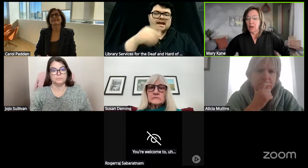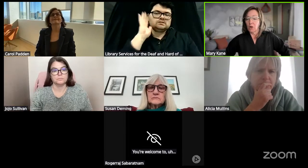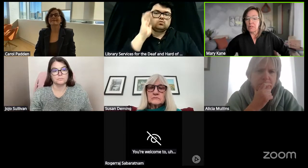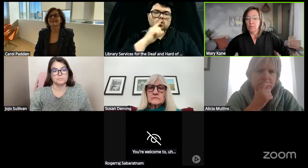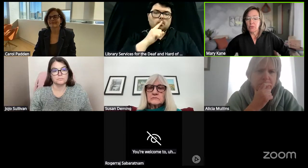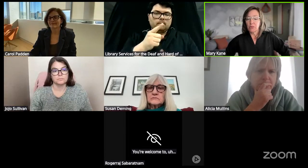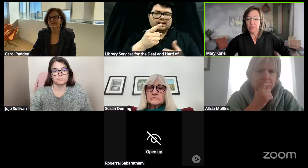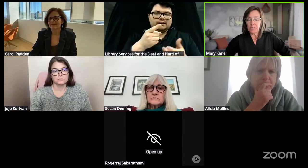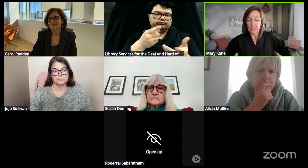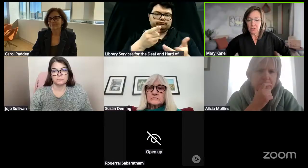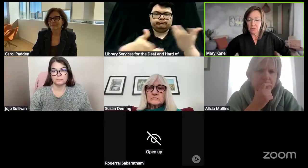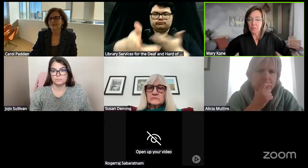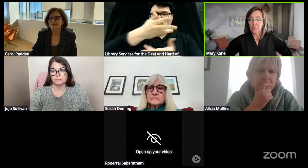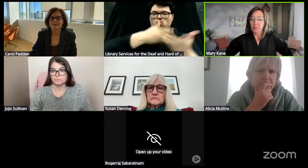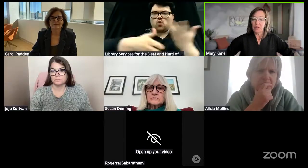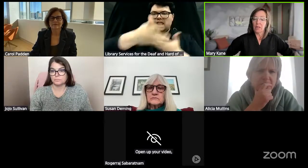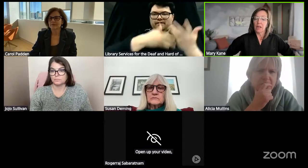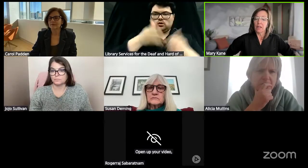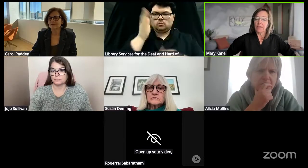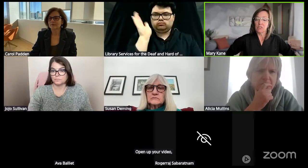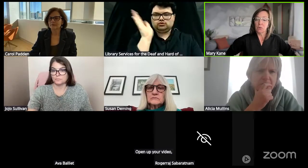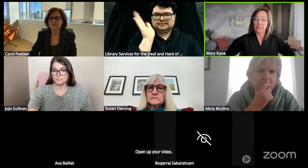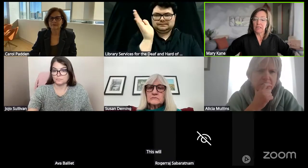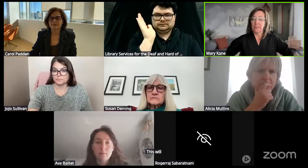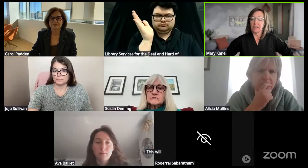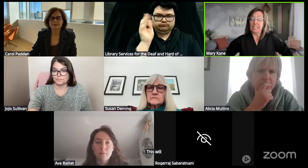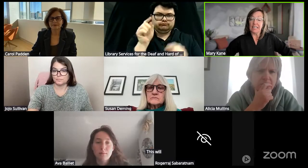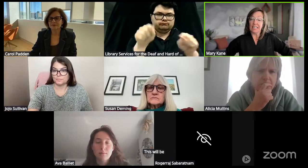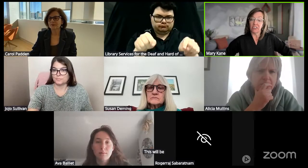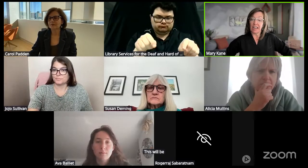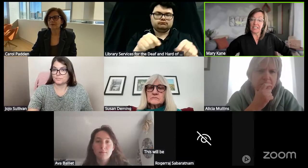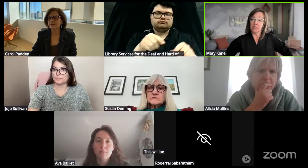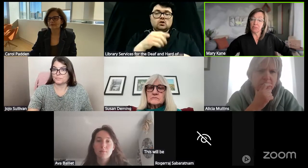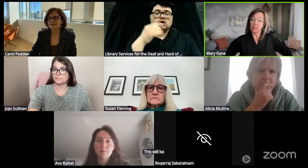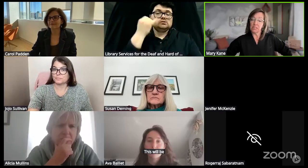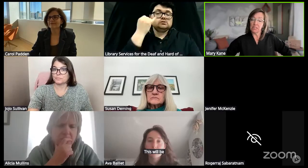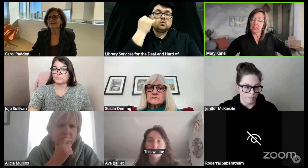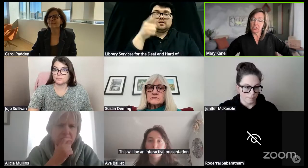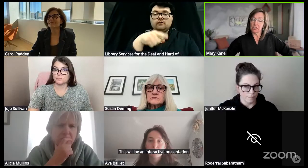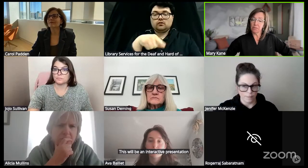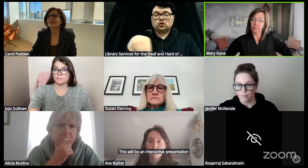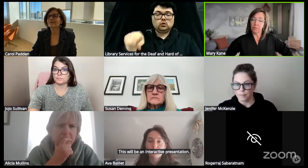open up your video. This will be an interactive presentation.